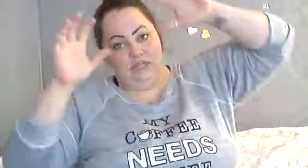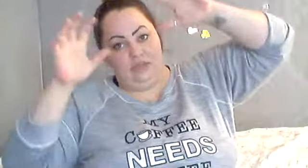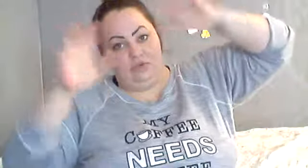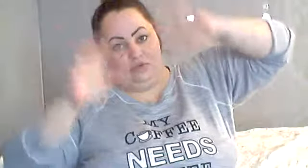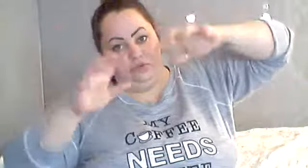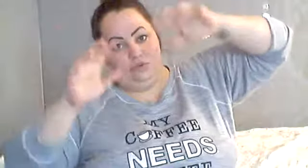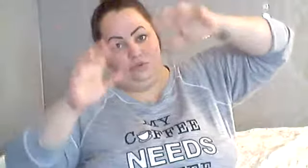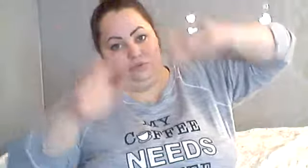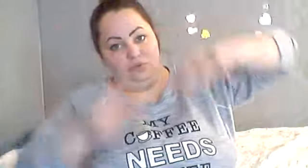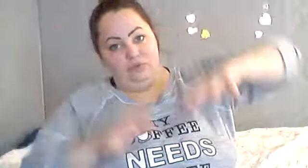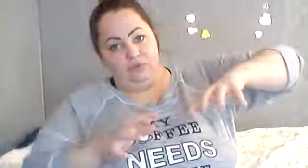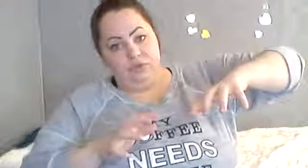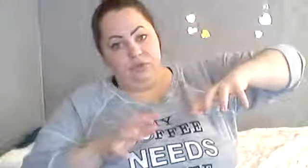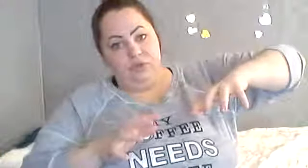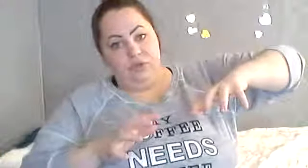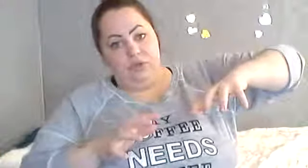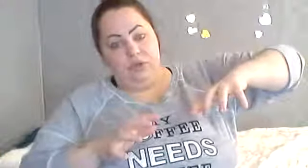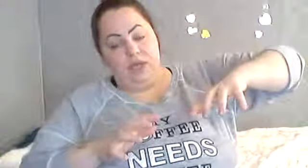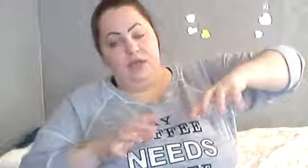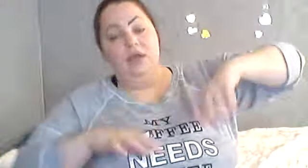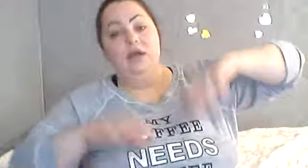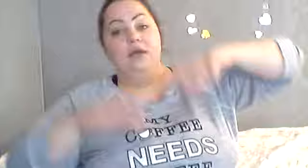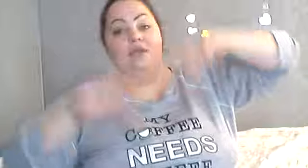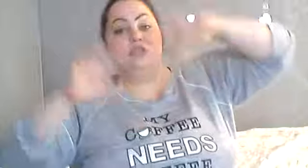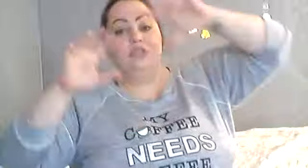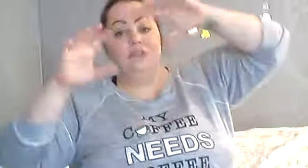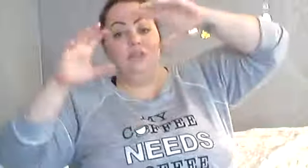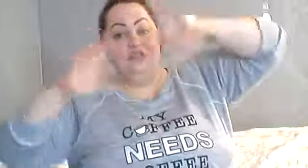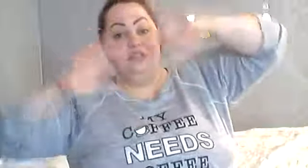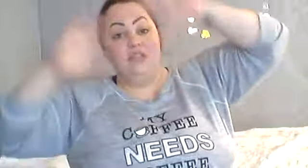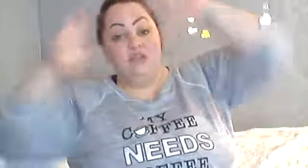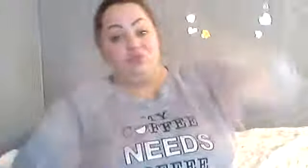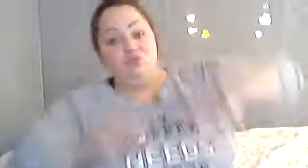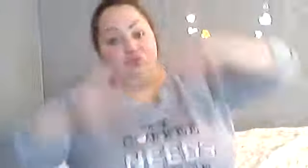down. Okay. She said rainstorm is like